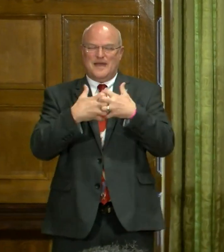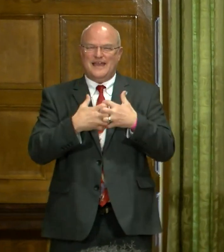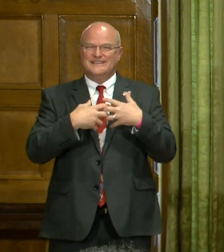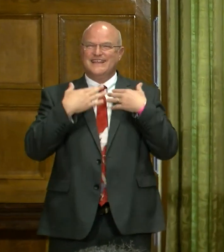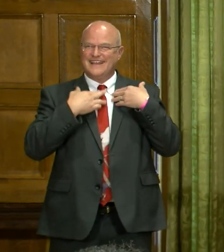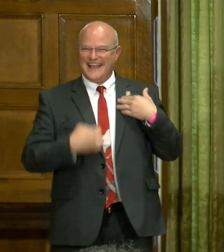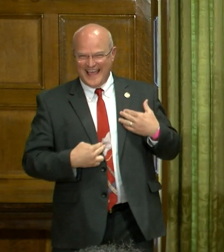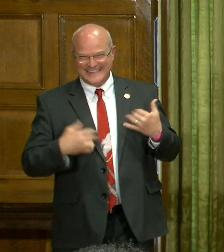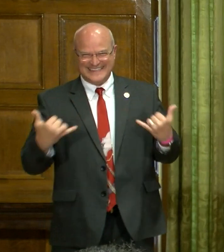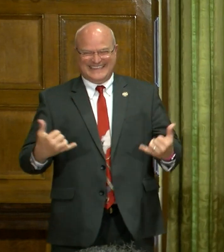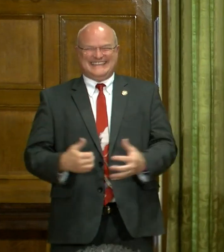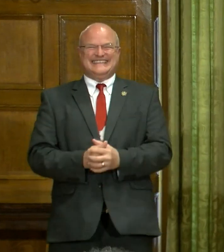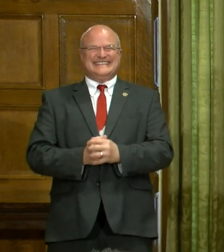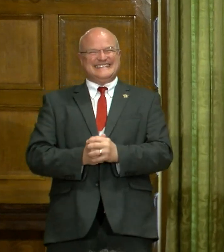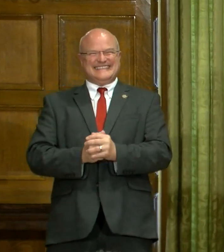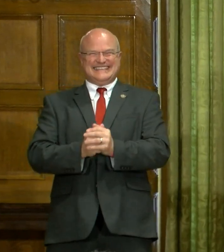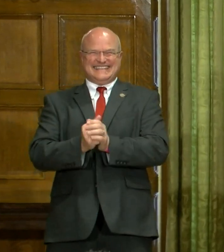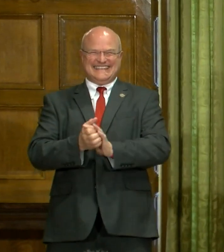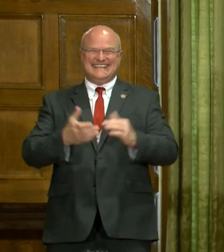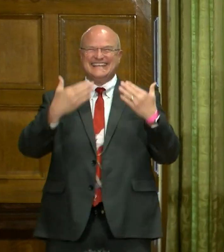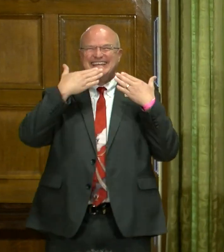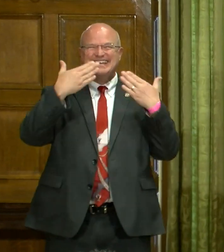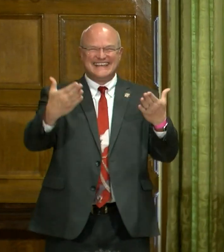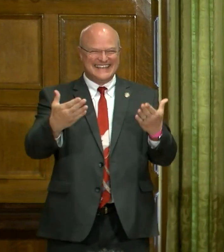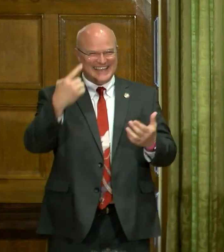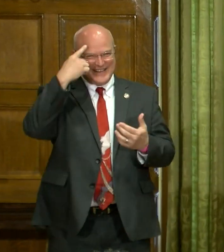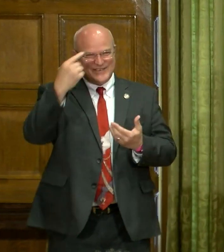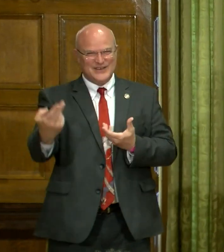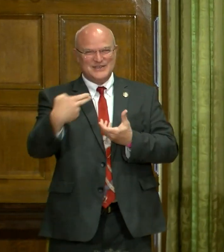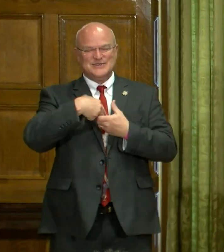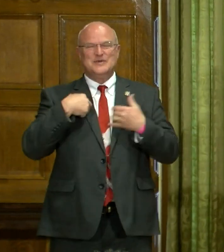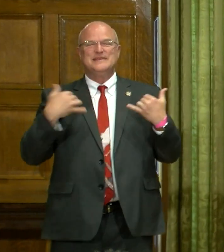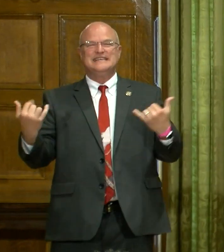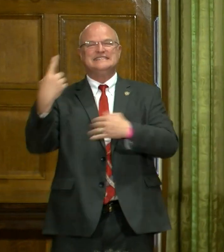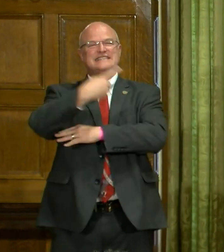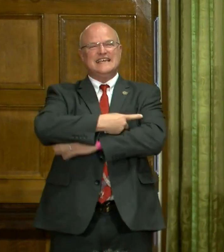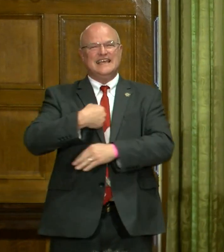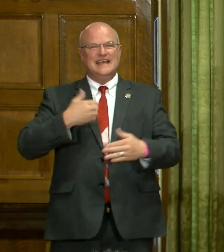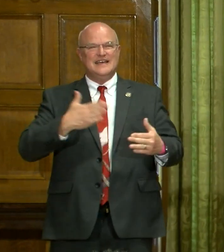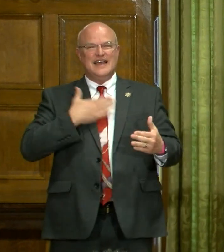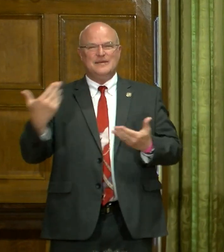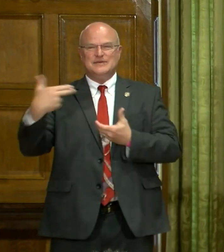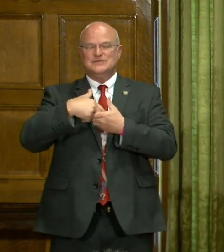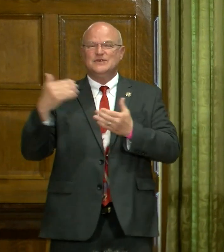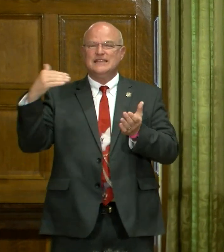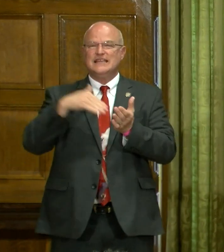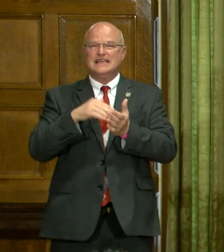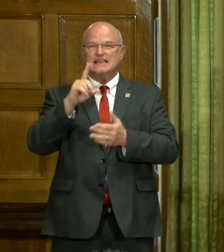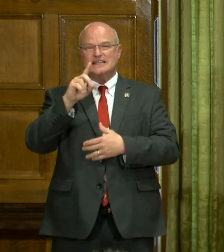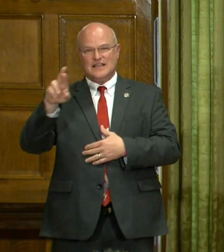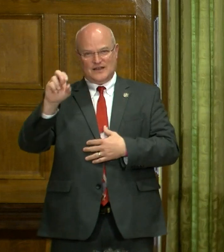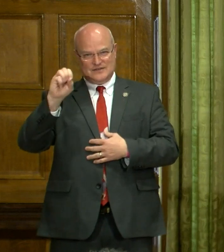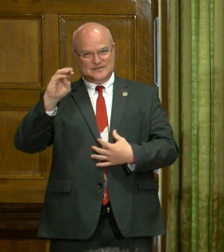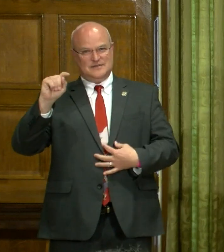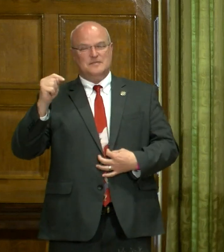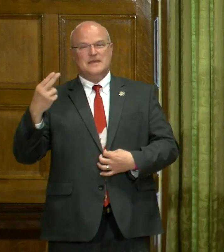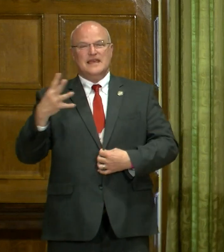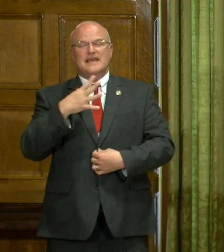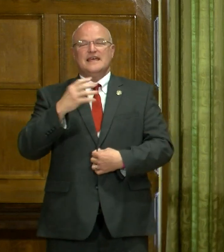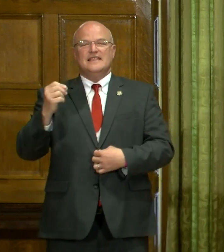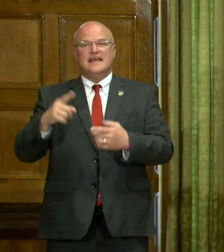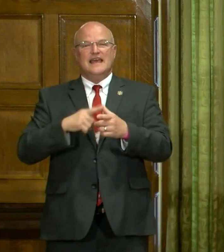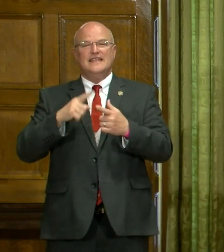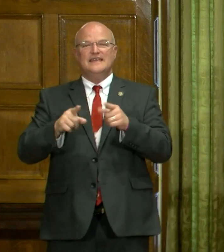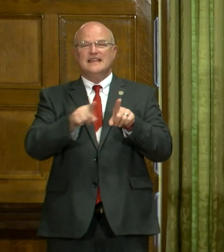of his colorful ties. Thank you for joining me today, and I'm glad to be joined again by Dr. Smith, and